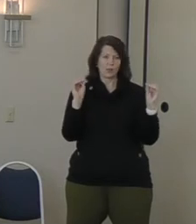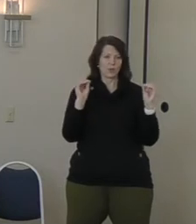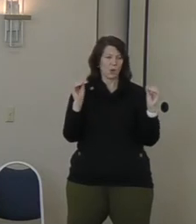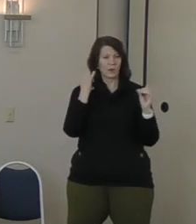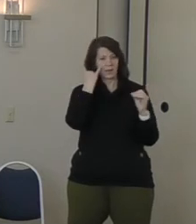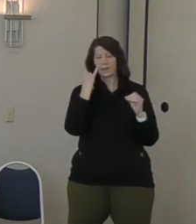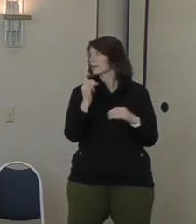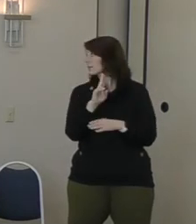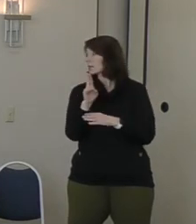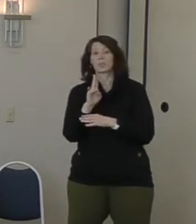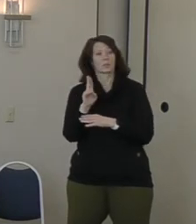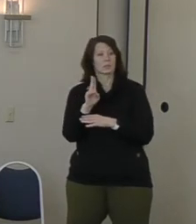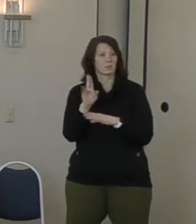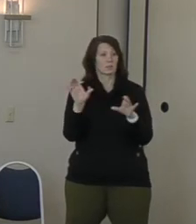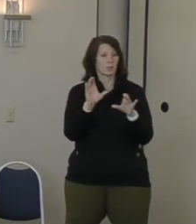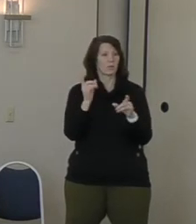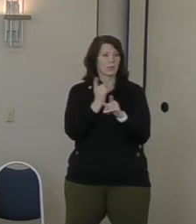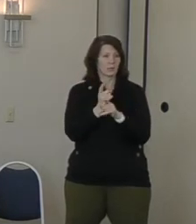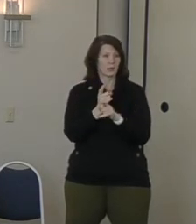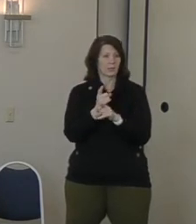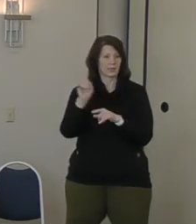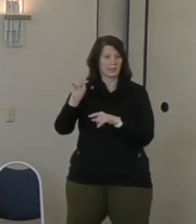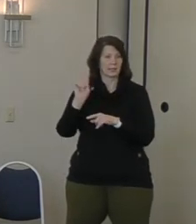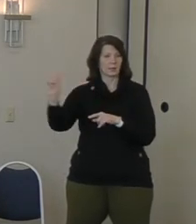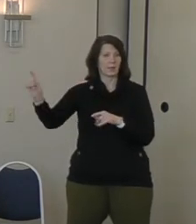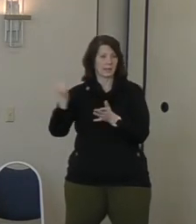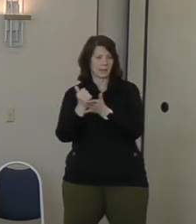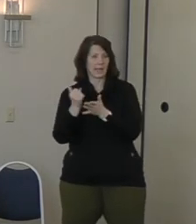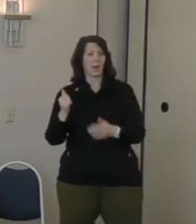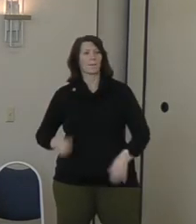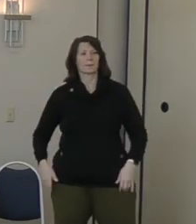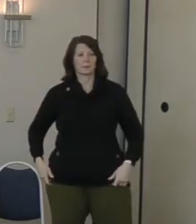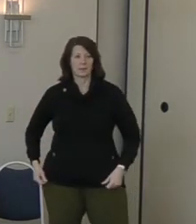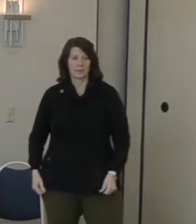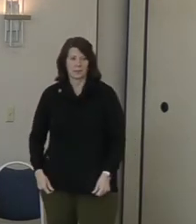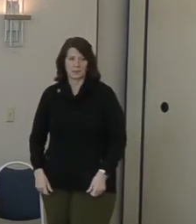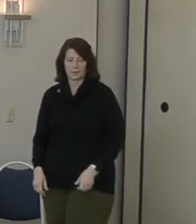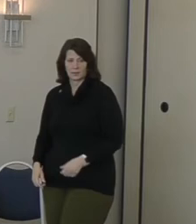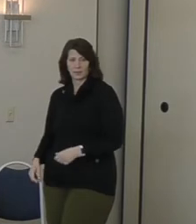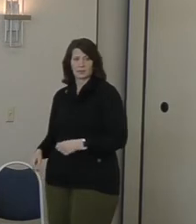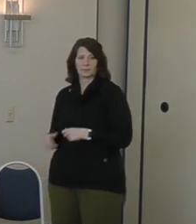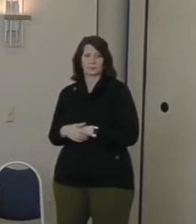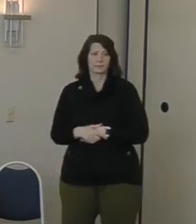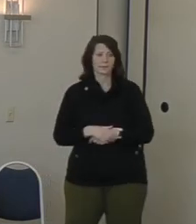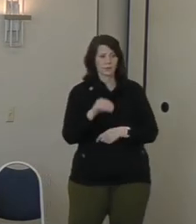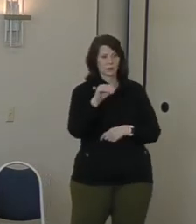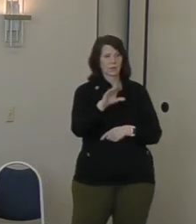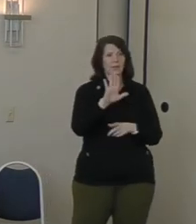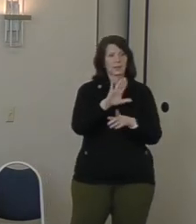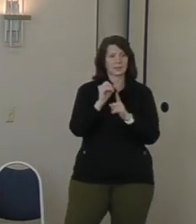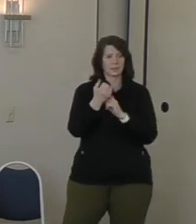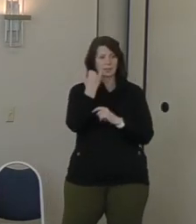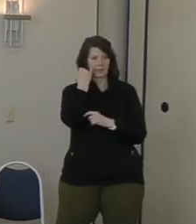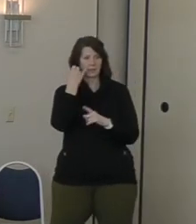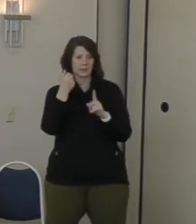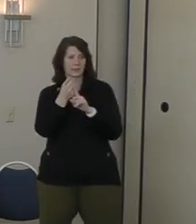we execute this correctly, that he's getting out there to help on that pop. And so you're putting yourself in a situation where, instead of attacking this defender, where